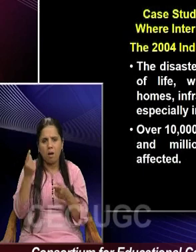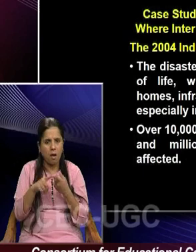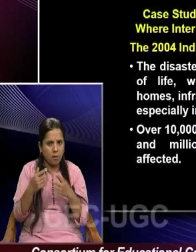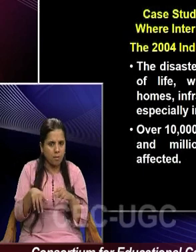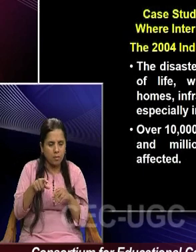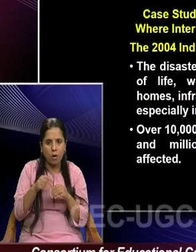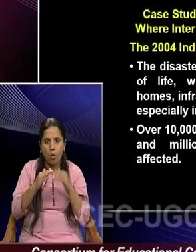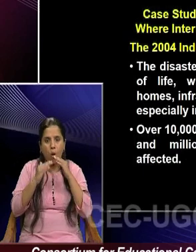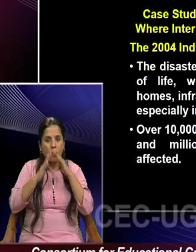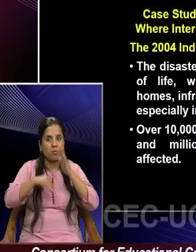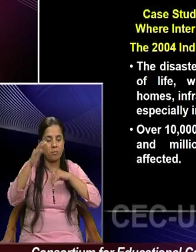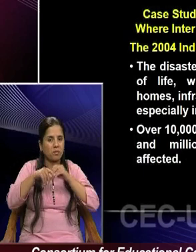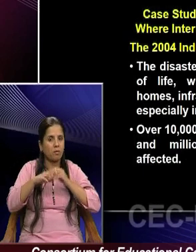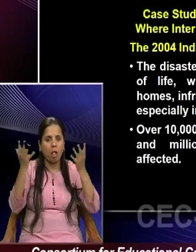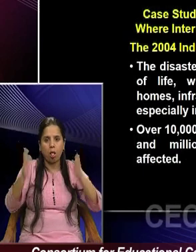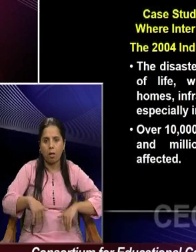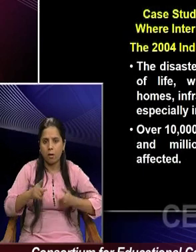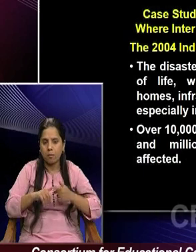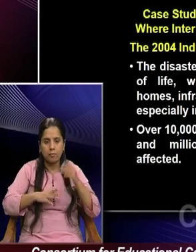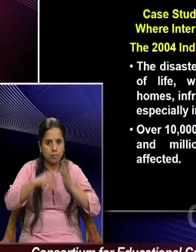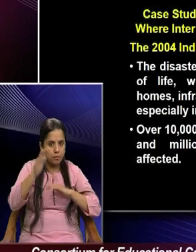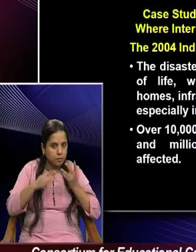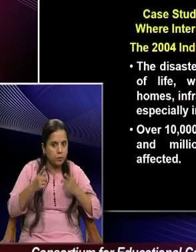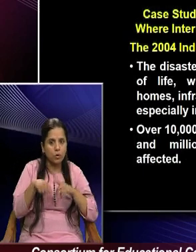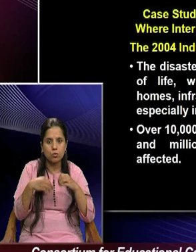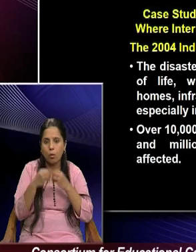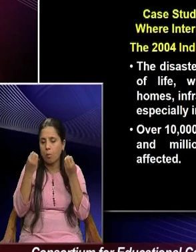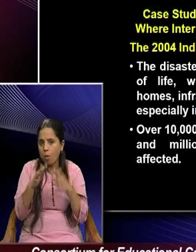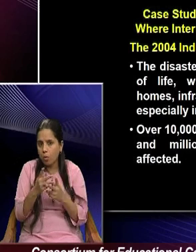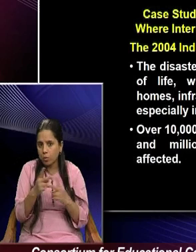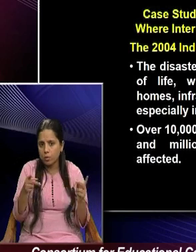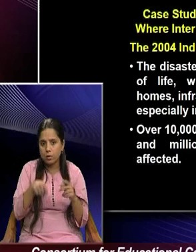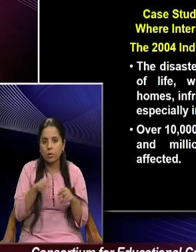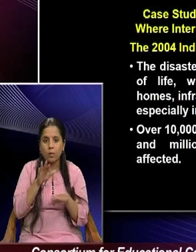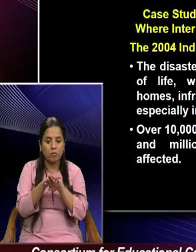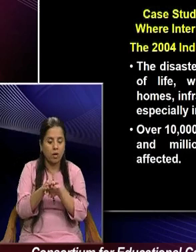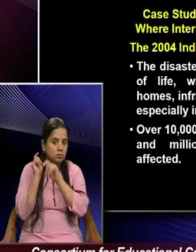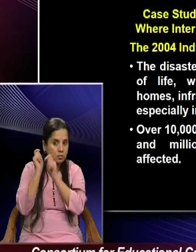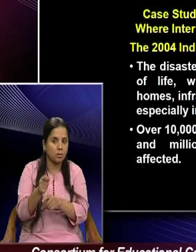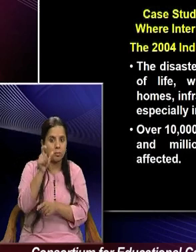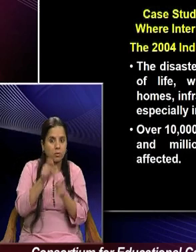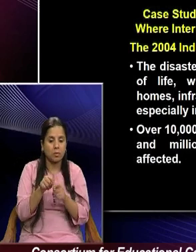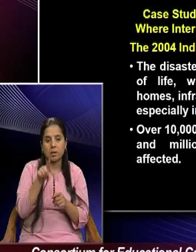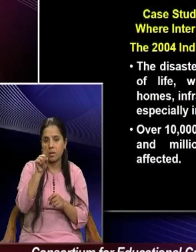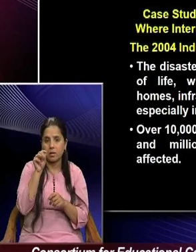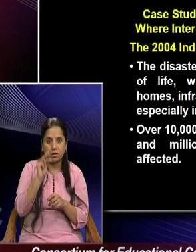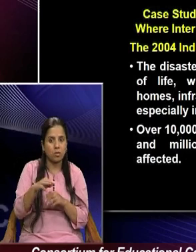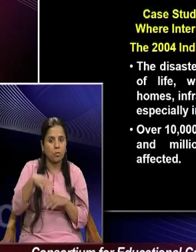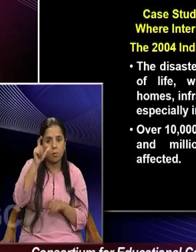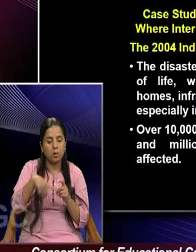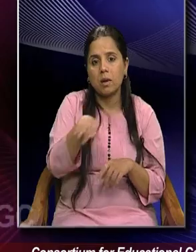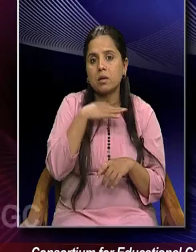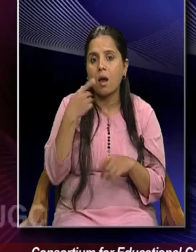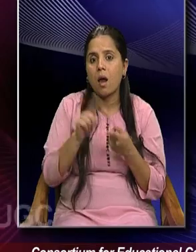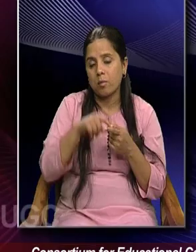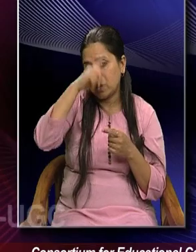destruction of homes, infrastructure loss, and livelihoods, especially in fishing communities. Over 10,000 people died in